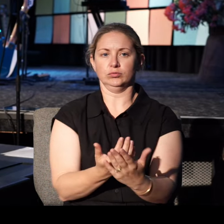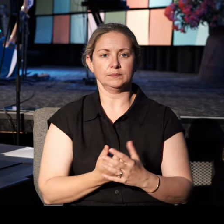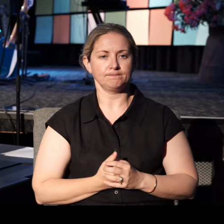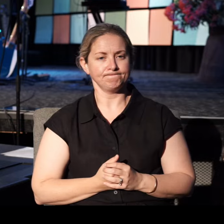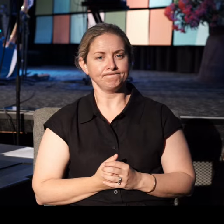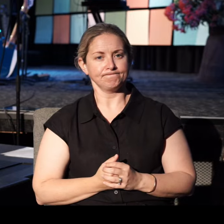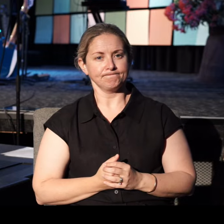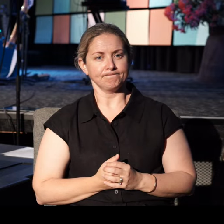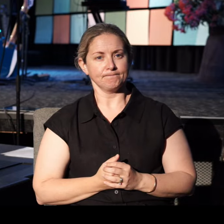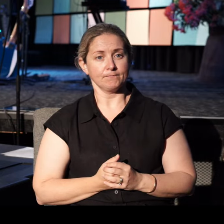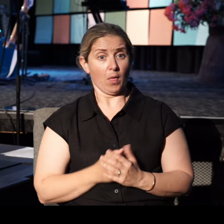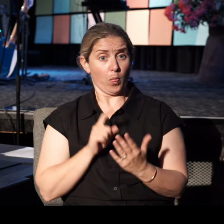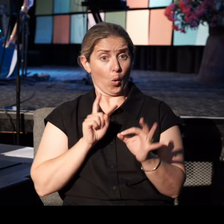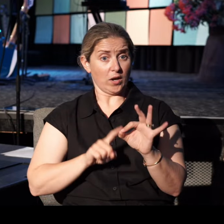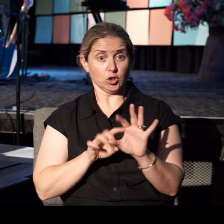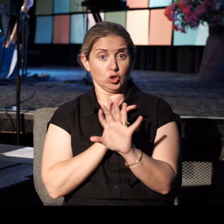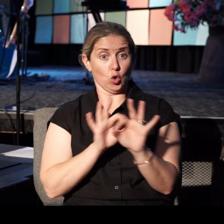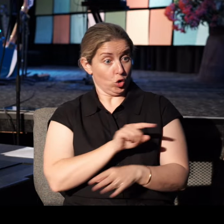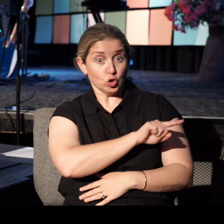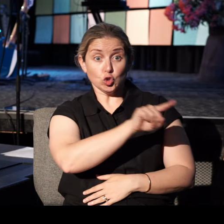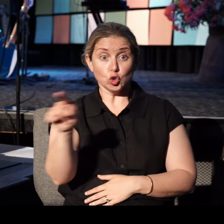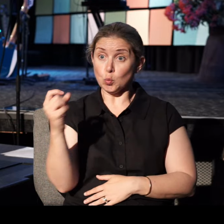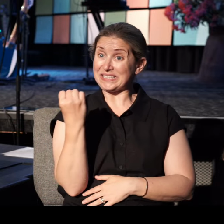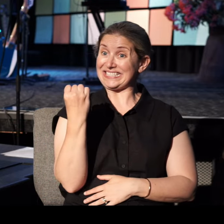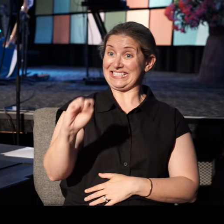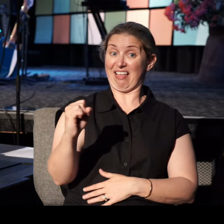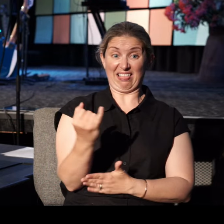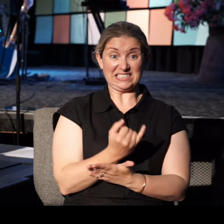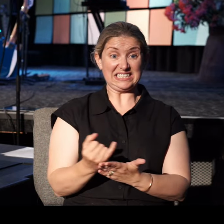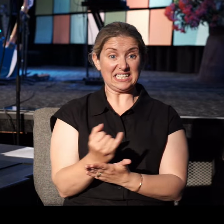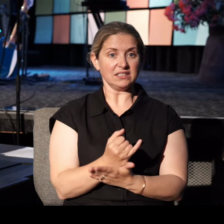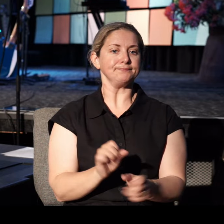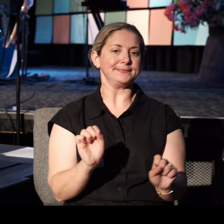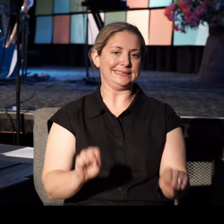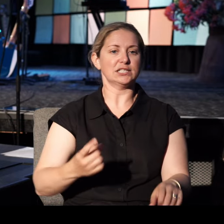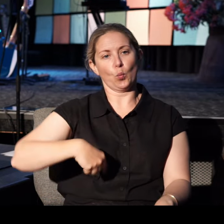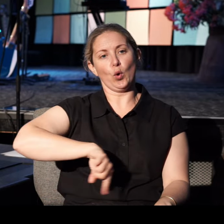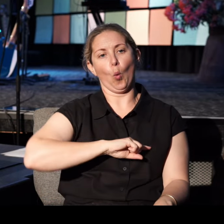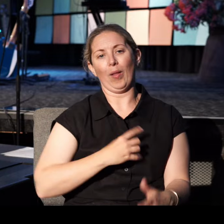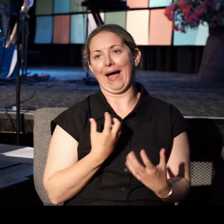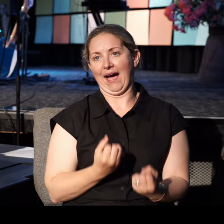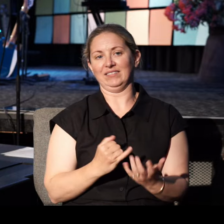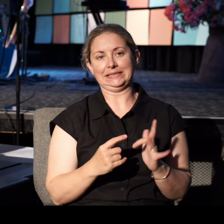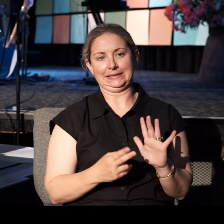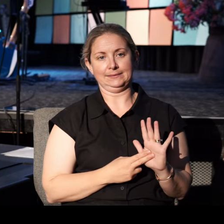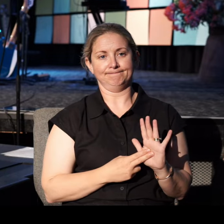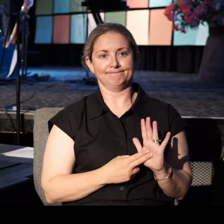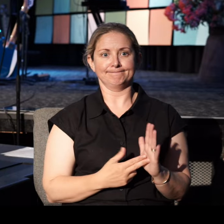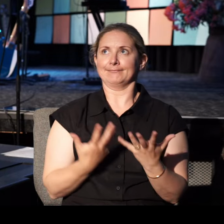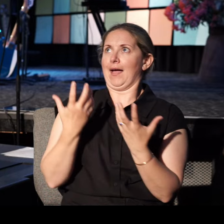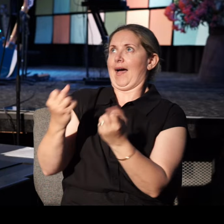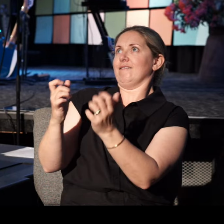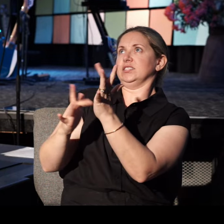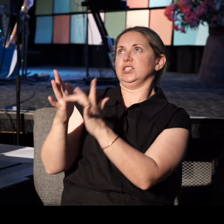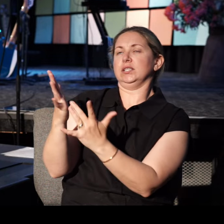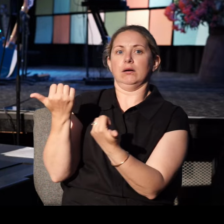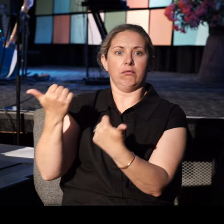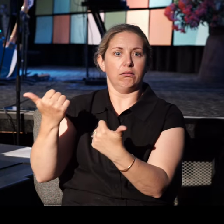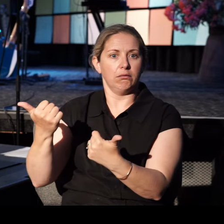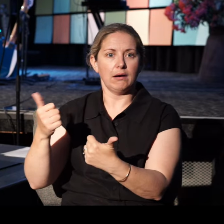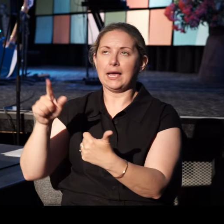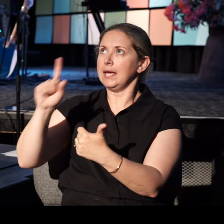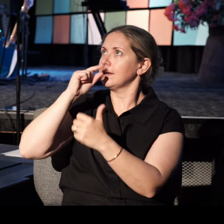you still sin? You do. And we have an advocate with the Father, Jesus Christ the righteous. We can confess our